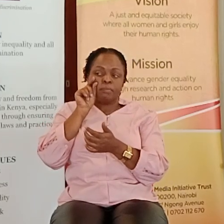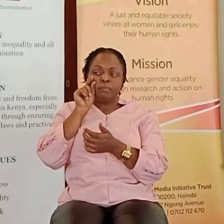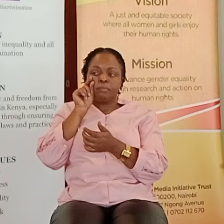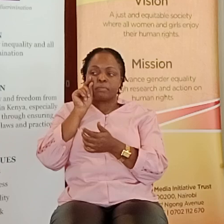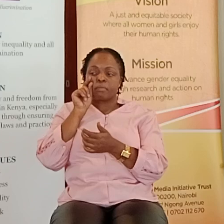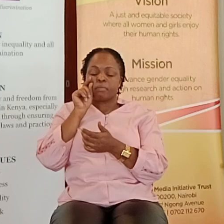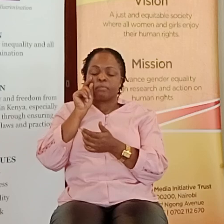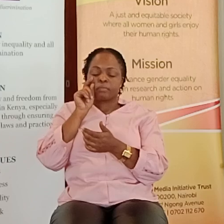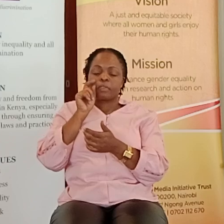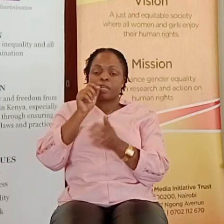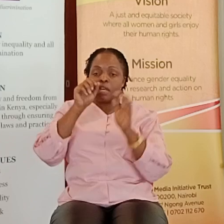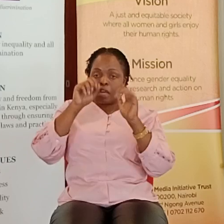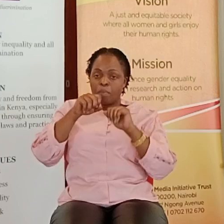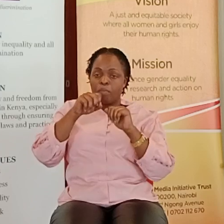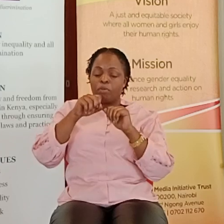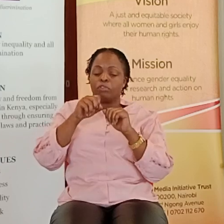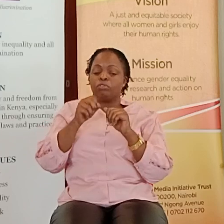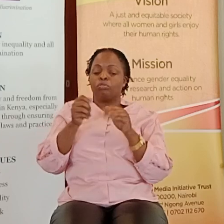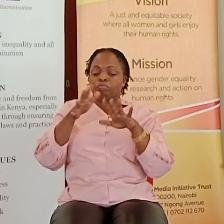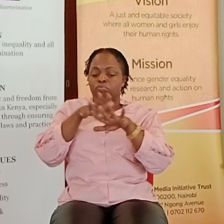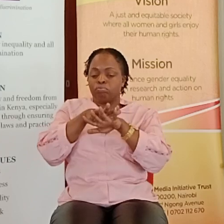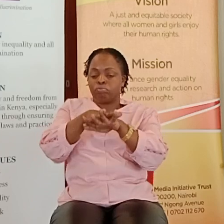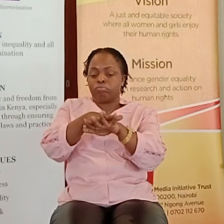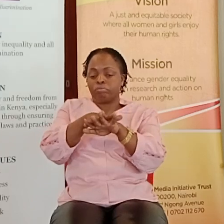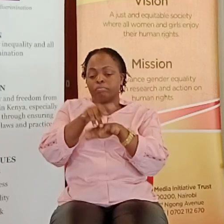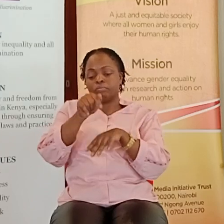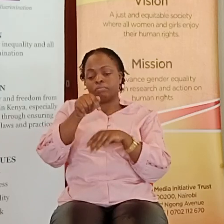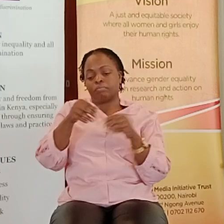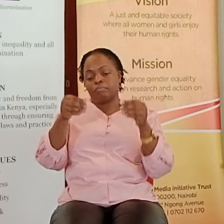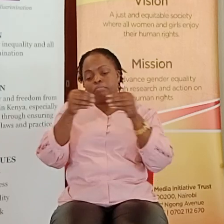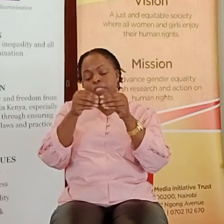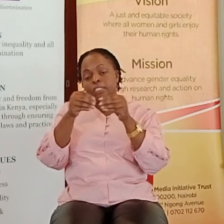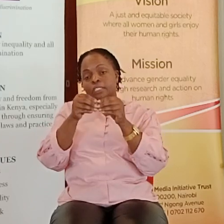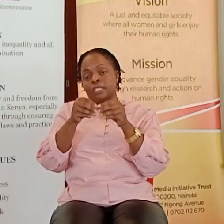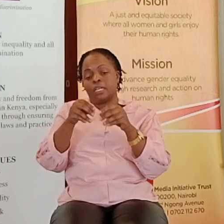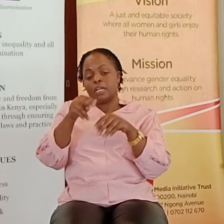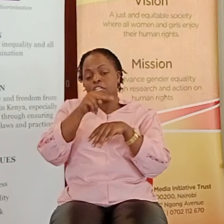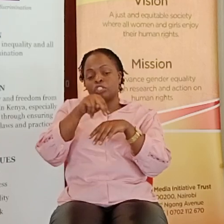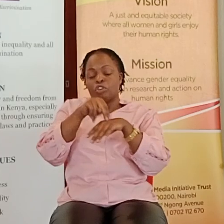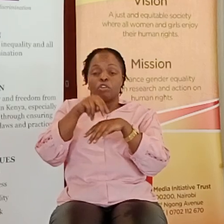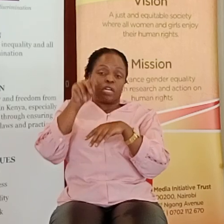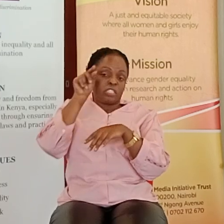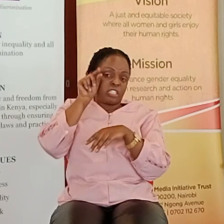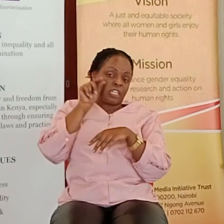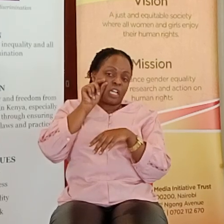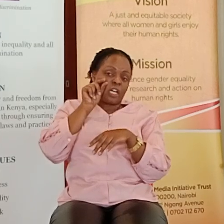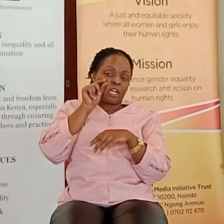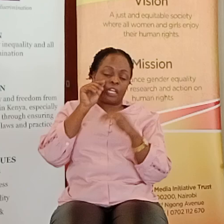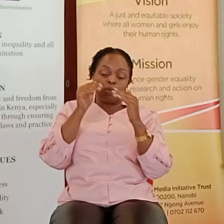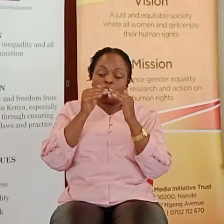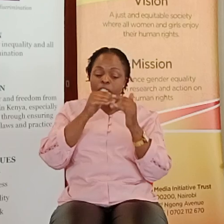able to bring us all together. National Gender and Equality Commission has put a mandate indeed